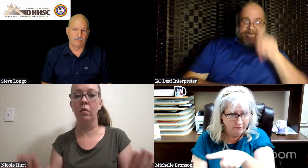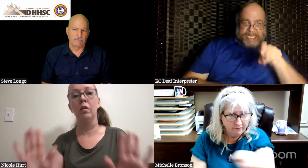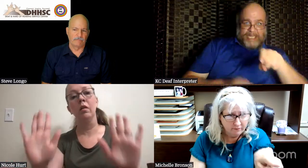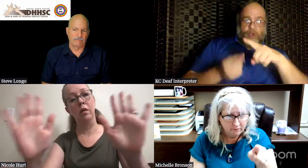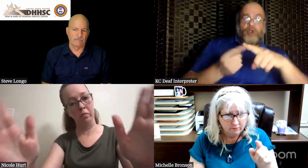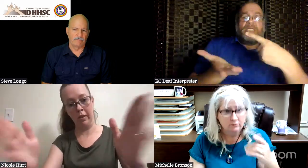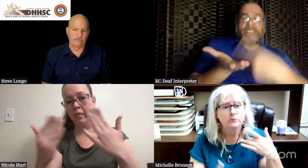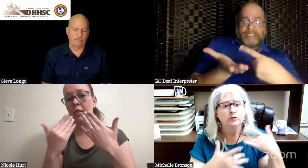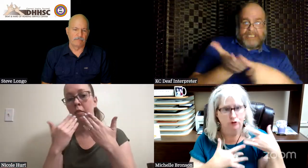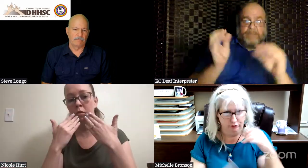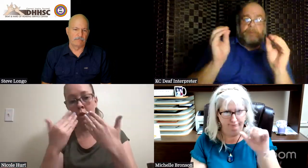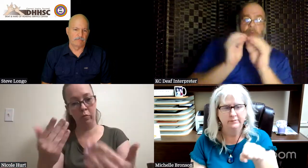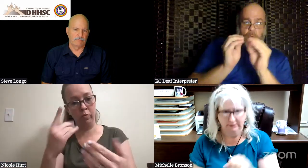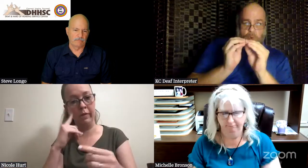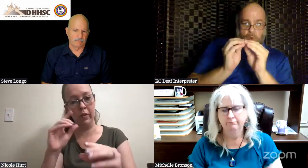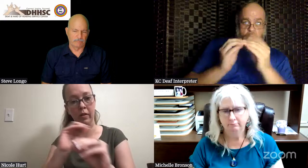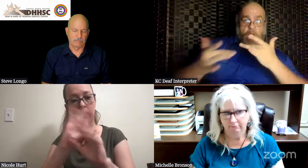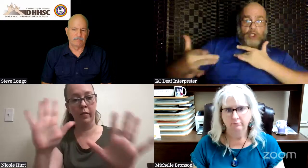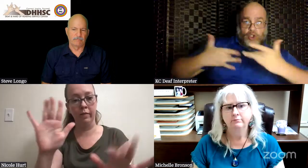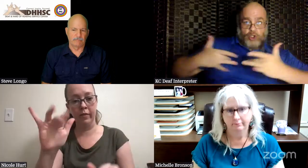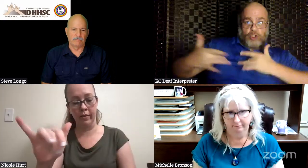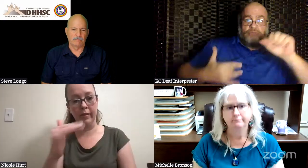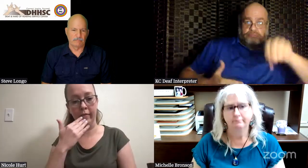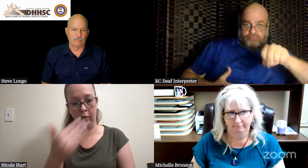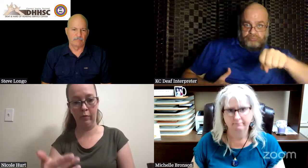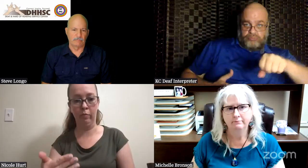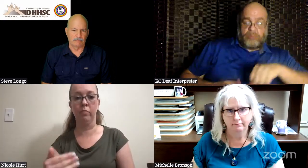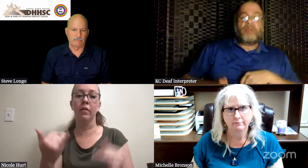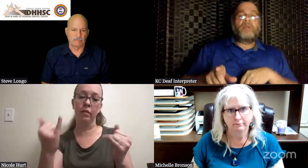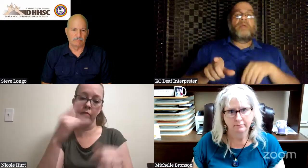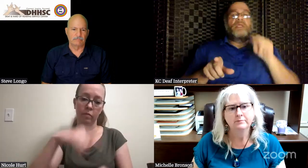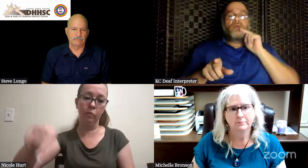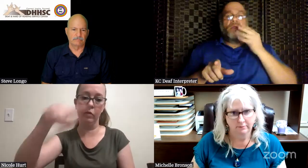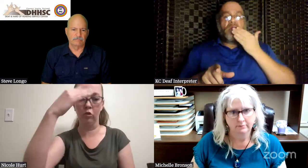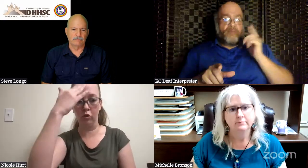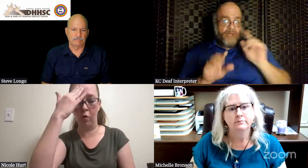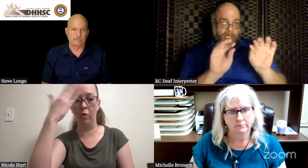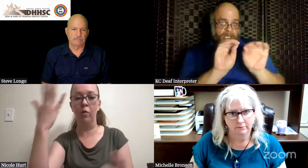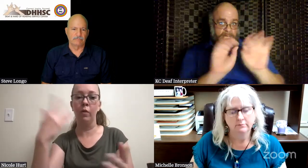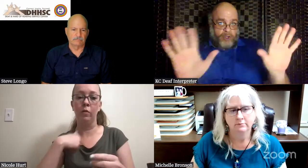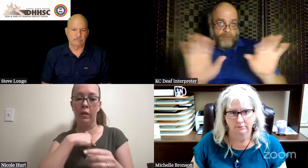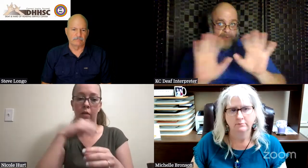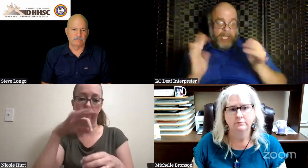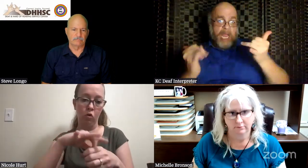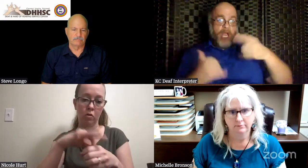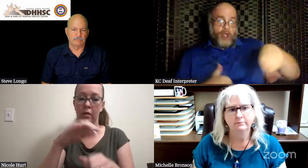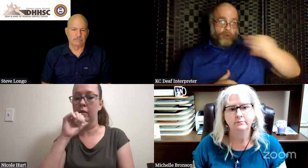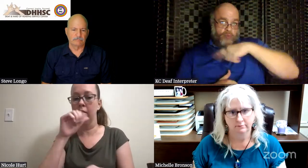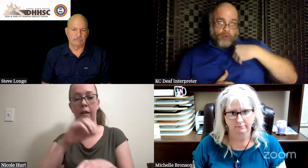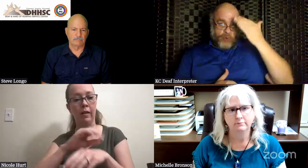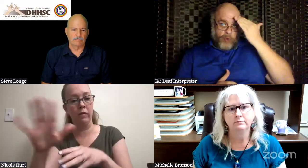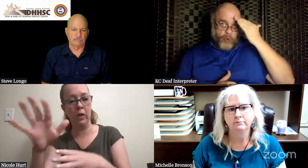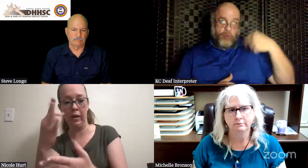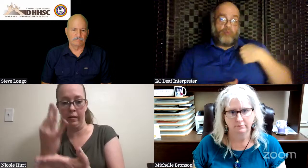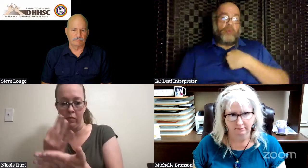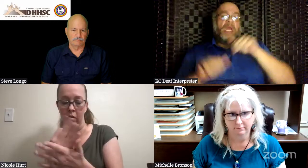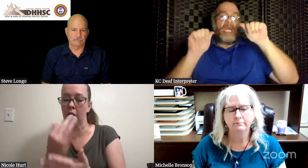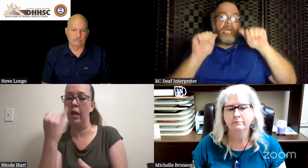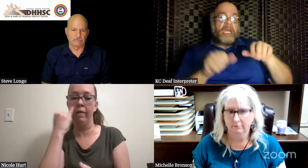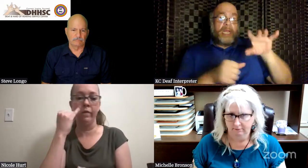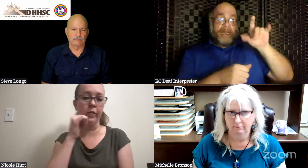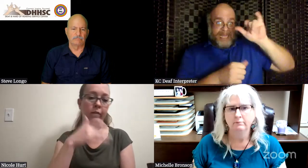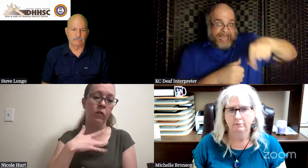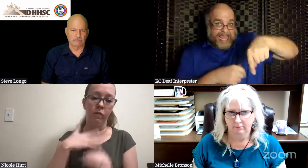funders. And Michelle is saying, you all might need to discuss more if you have concerns. Yes.